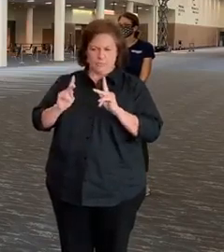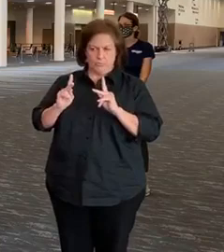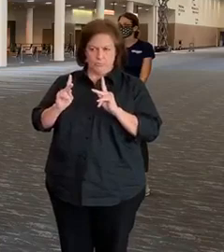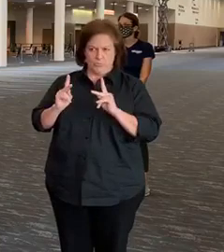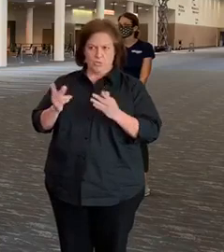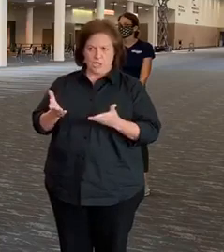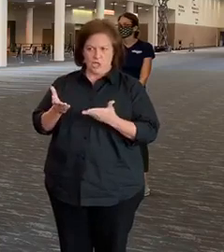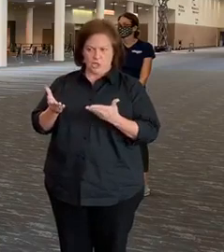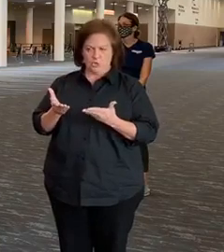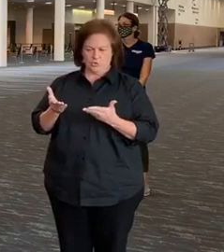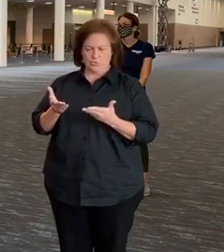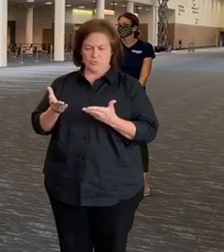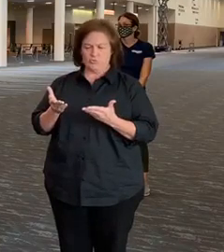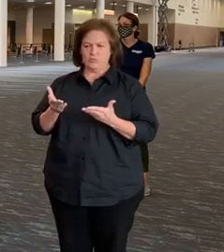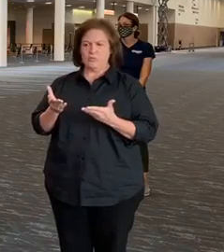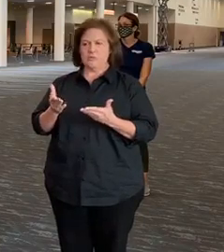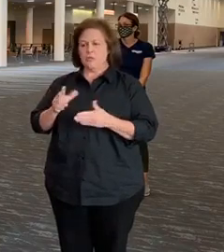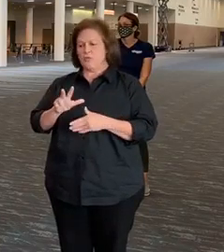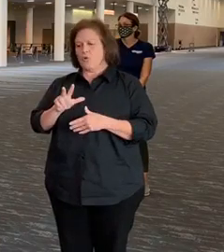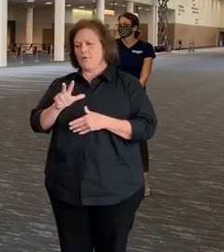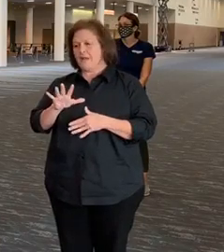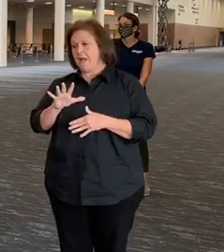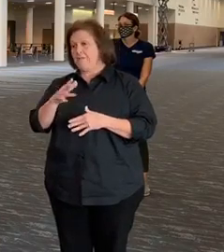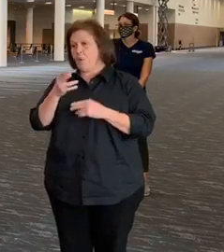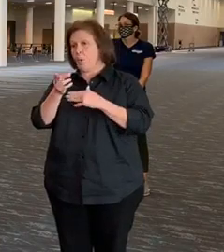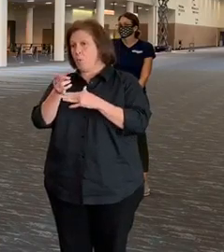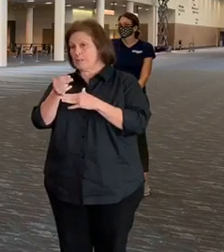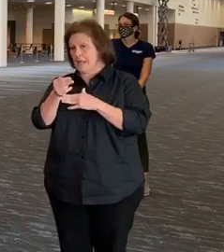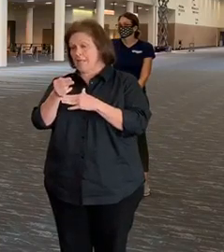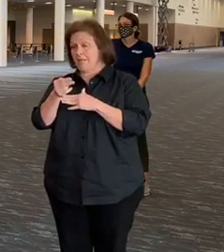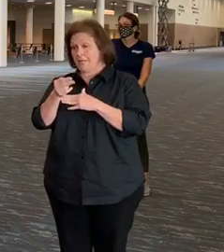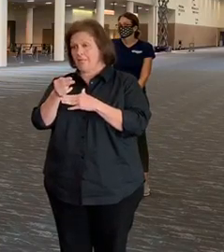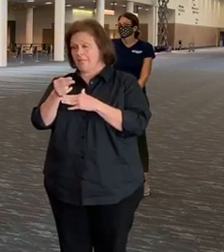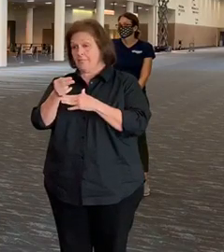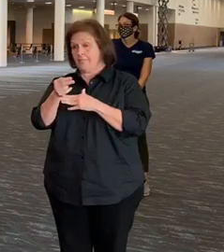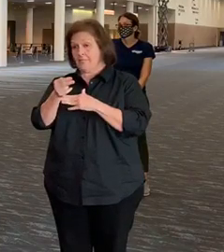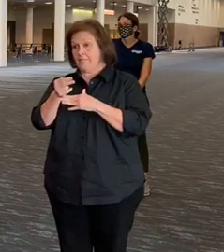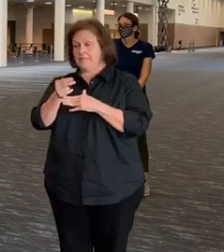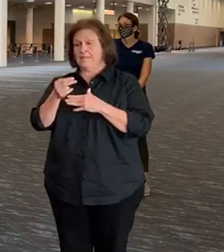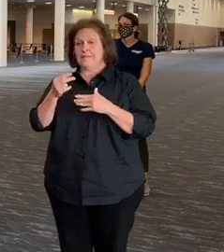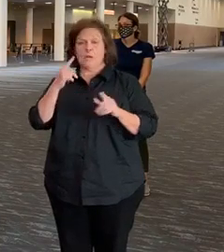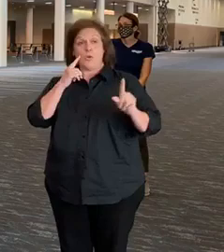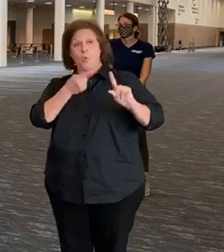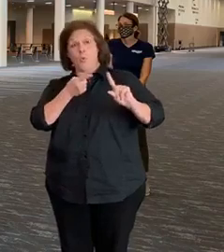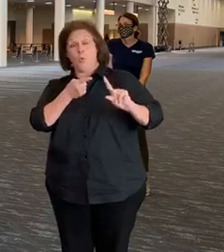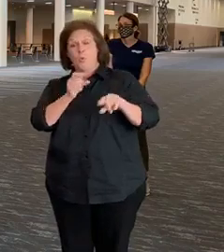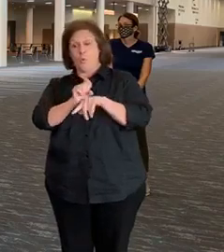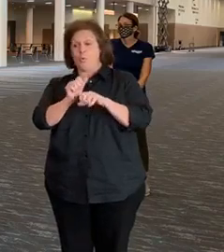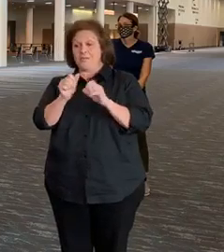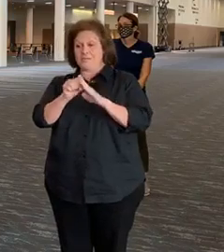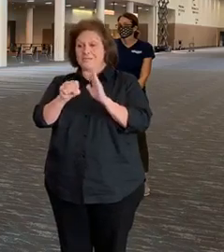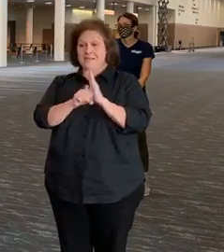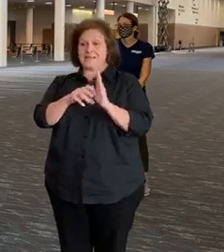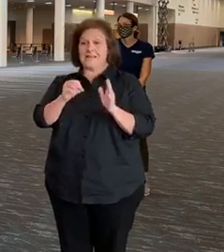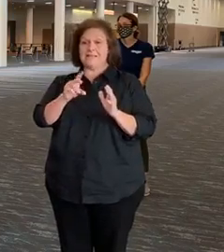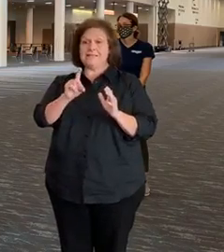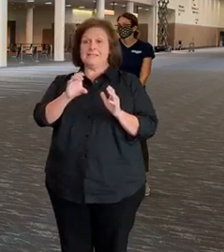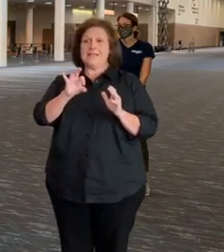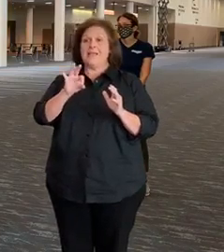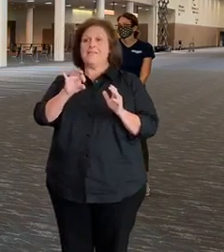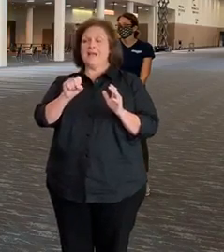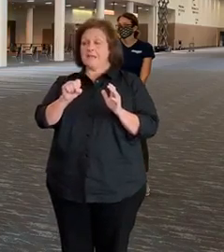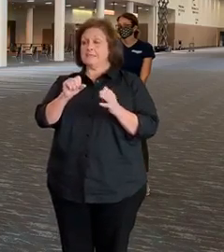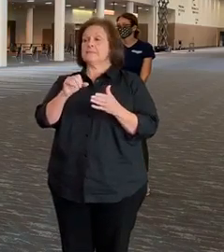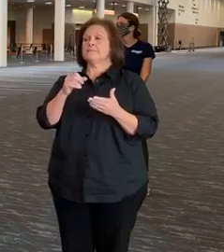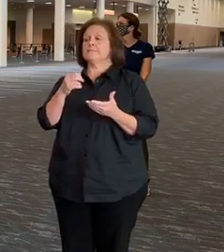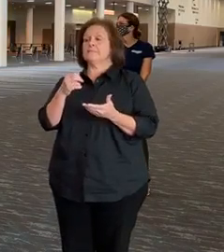than a few hours ago, 35 hotels. I will say the goal now, working with the state and DCFS, is